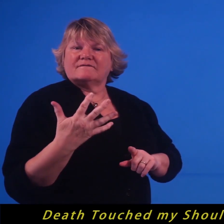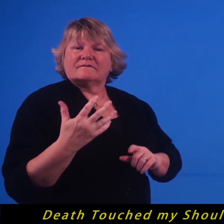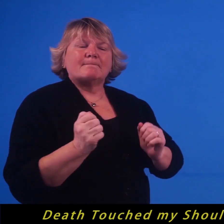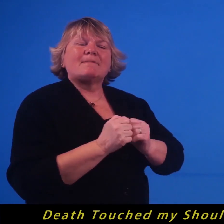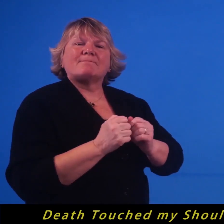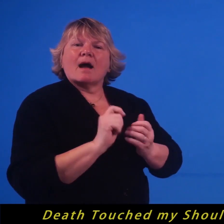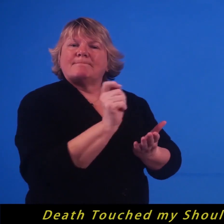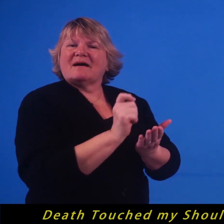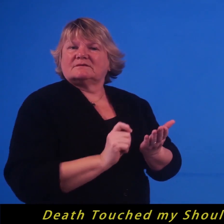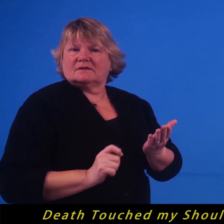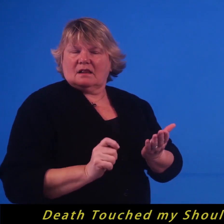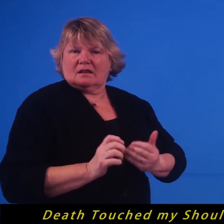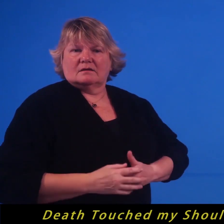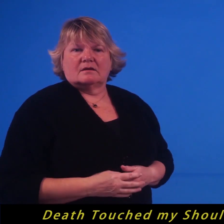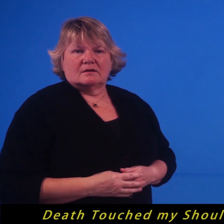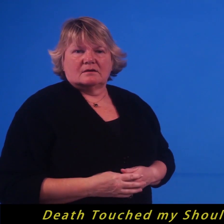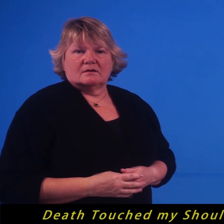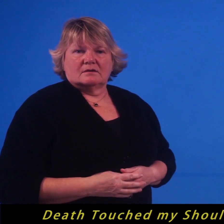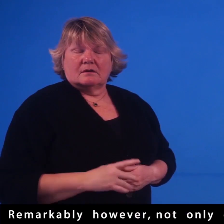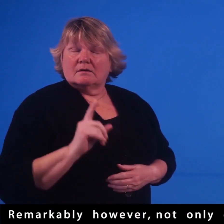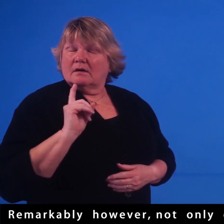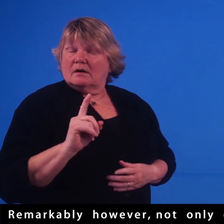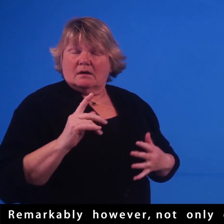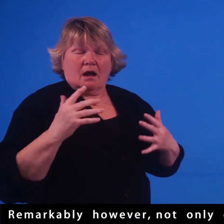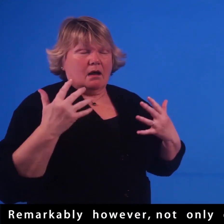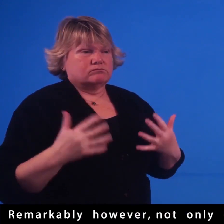1985, pencil on paper.